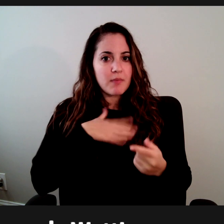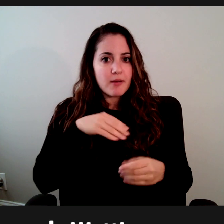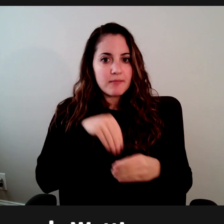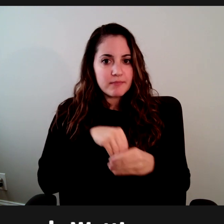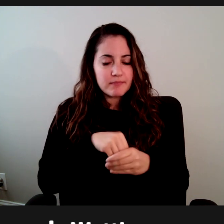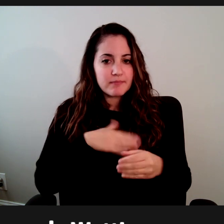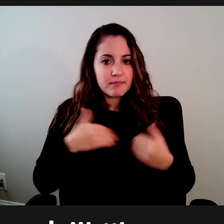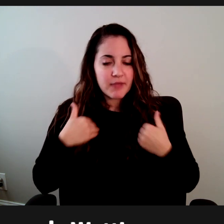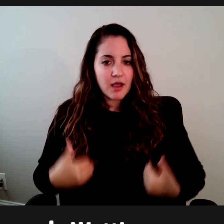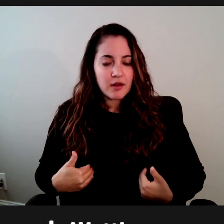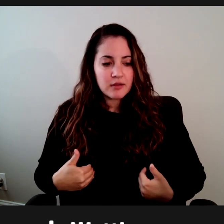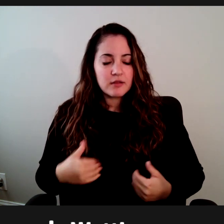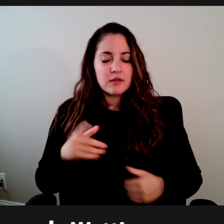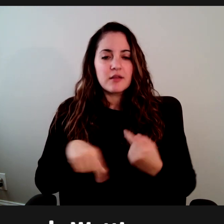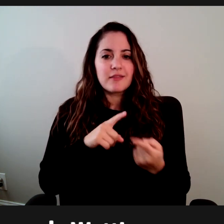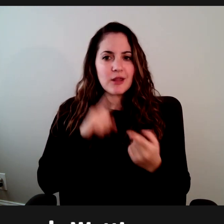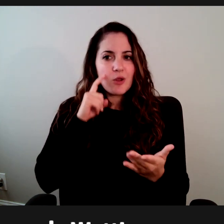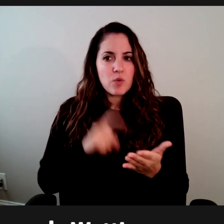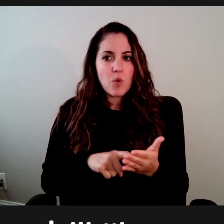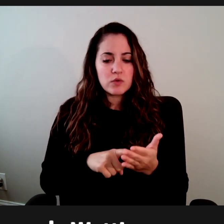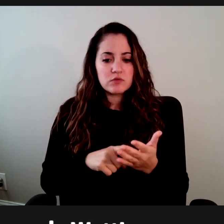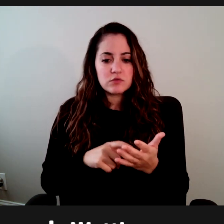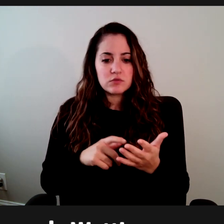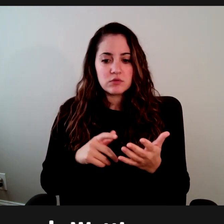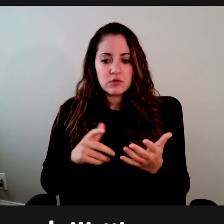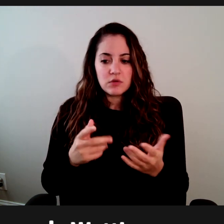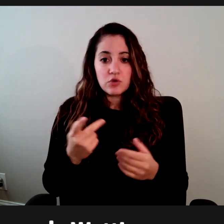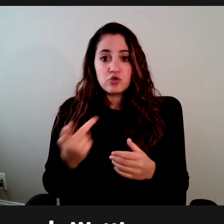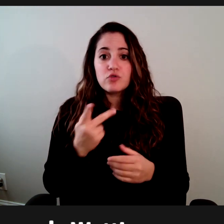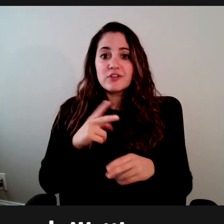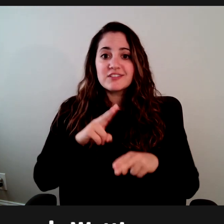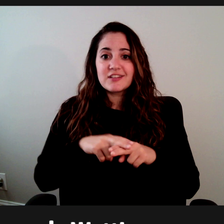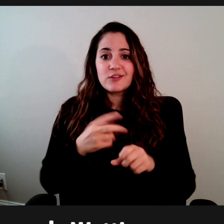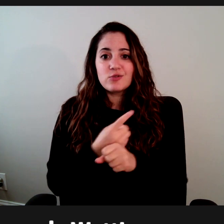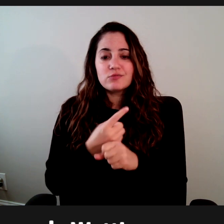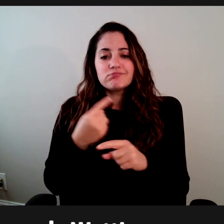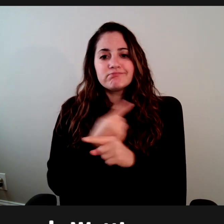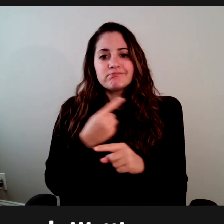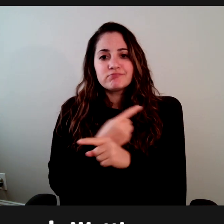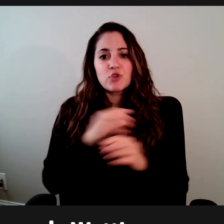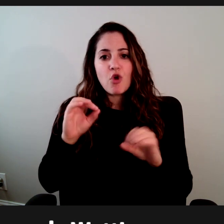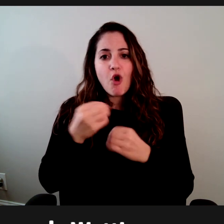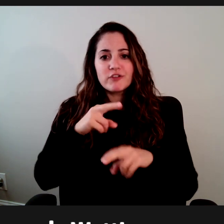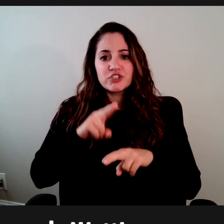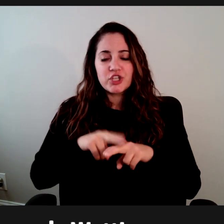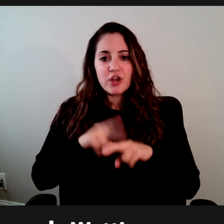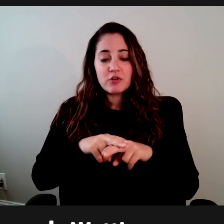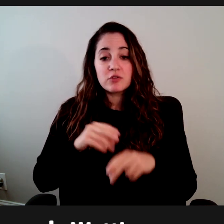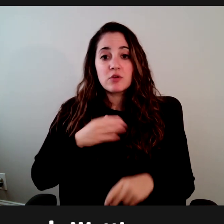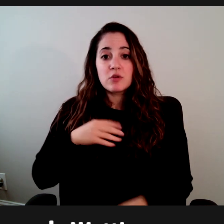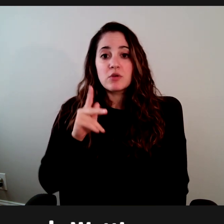internally. Mm-hmm. And then I noticed how we're sitting in office chairs so